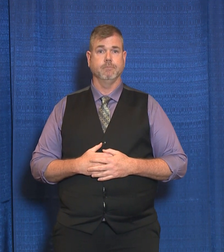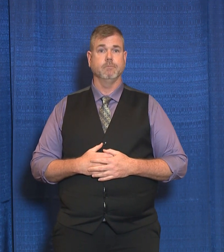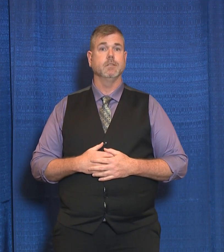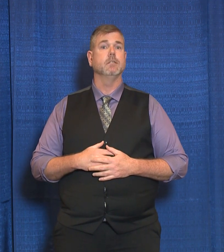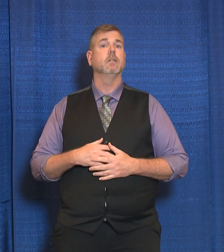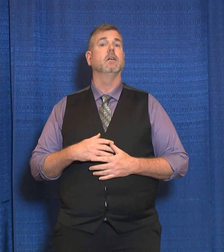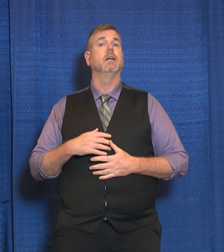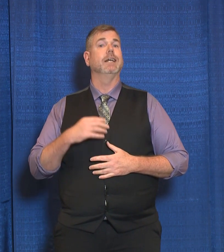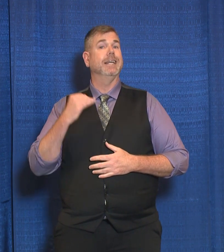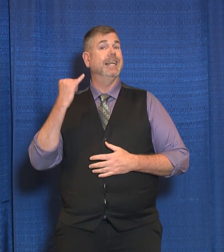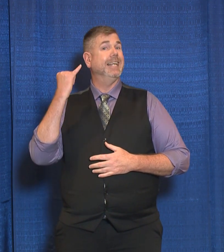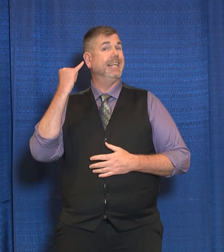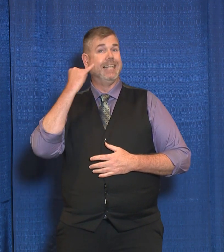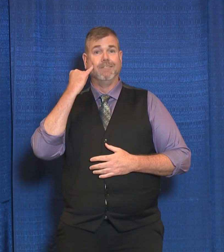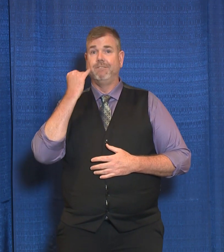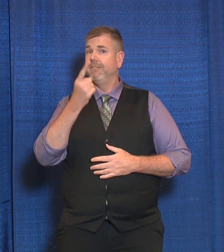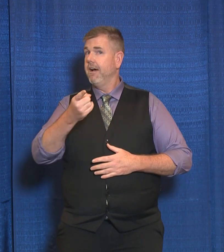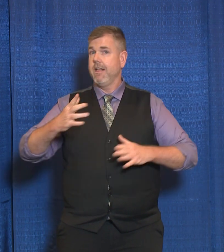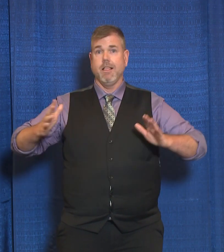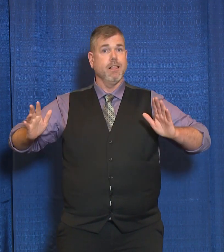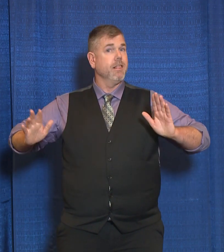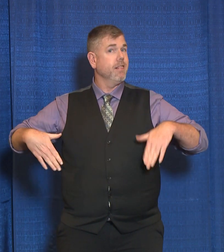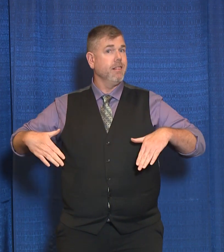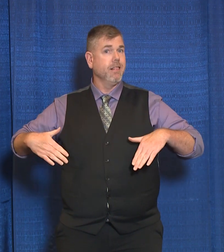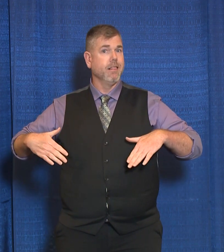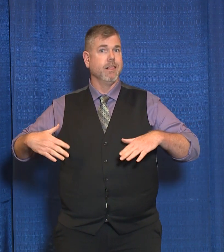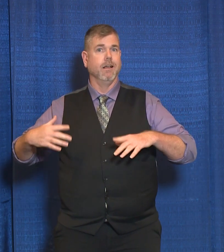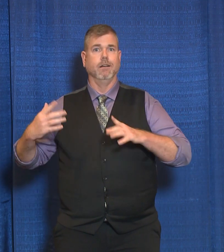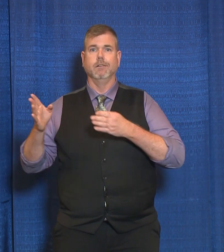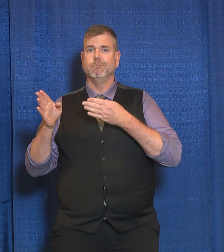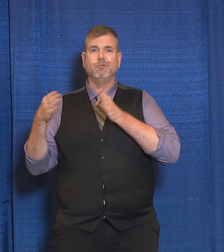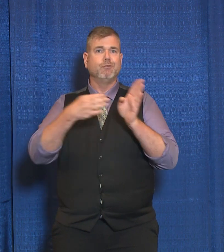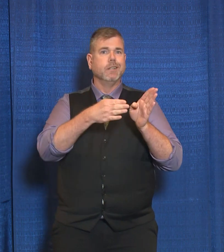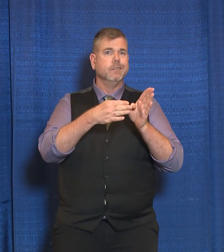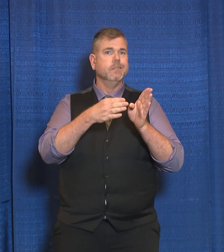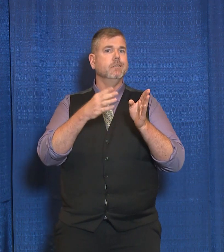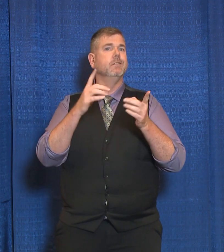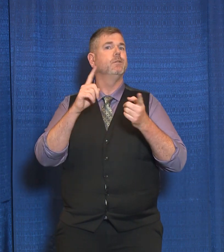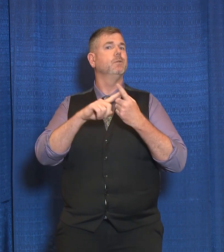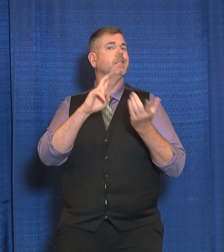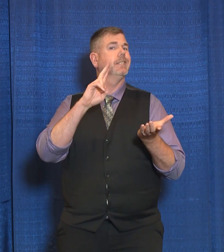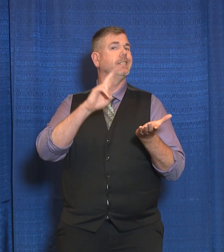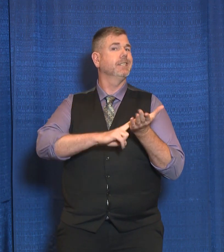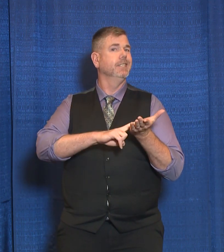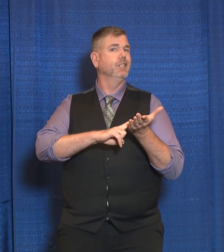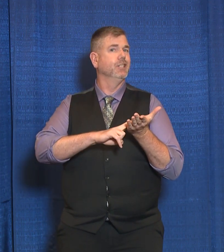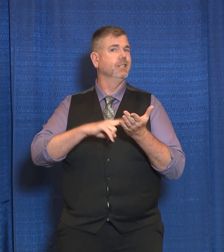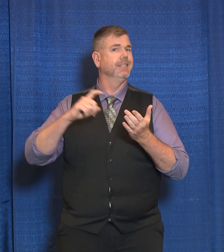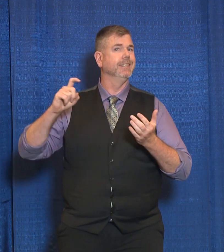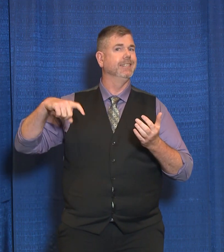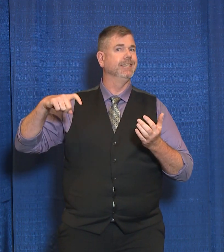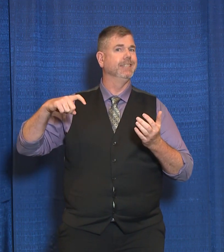Unless you get redirected to the Signature Needed screen, your voter registration application is now complete.